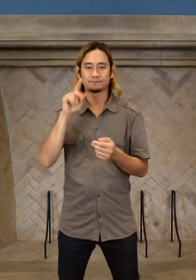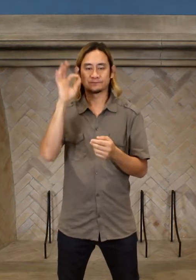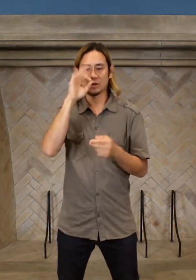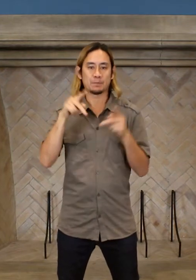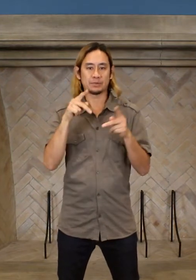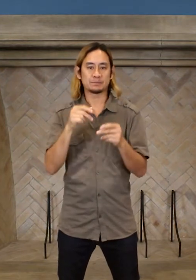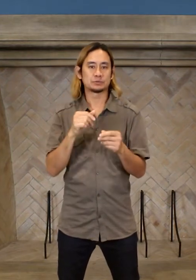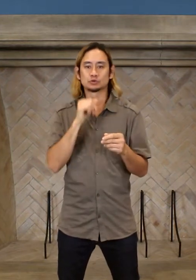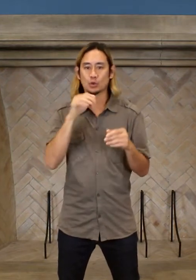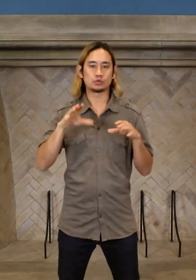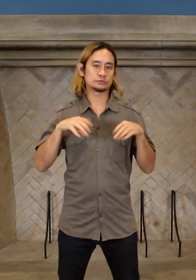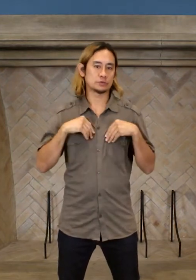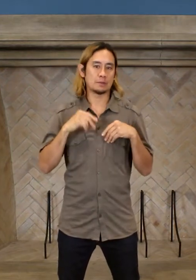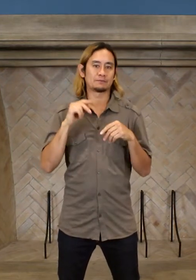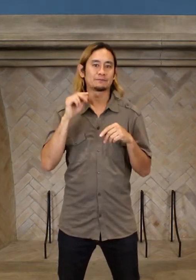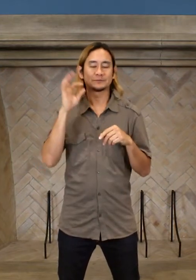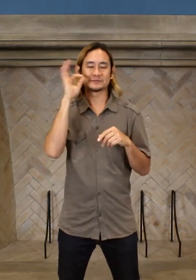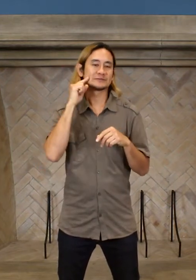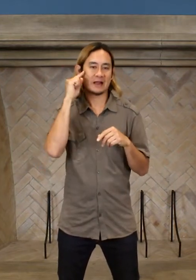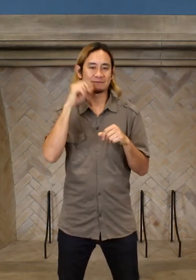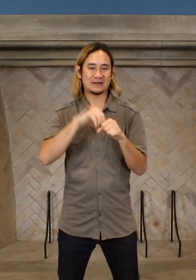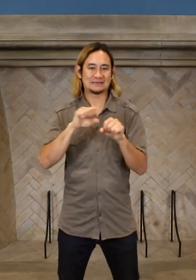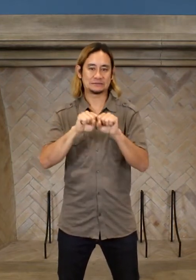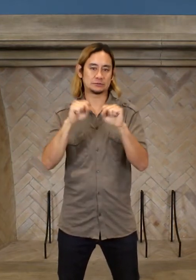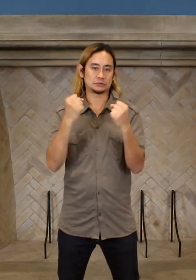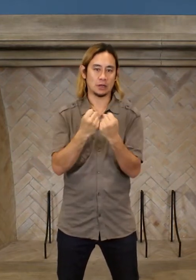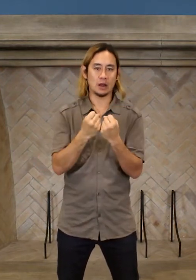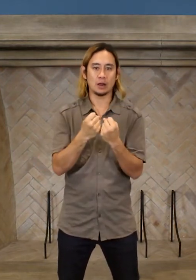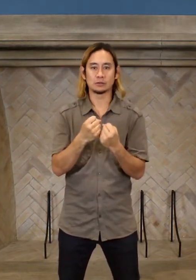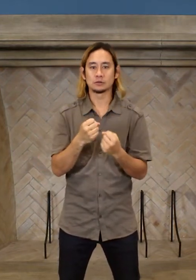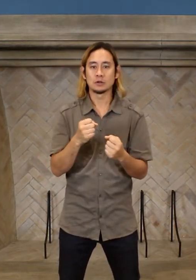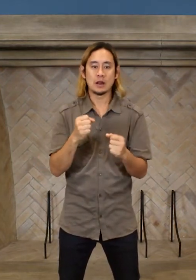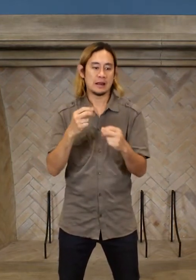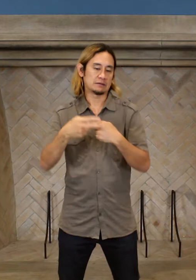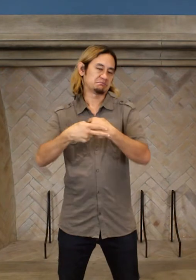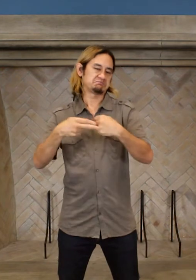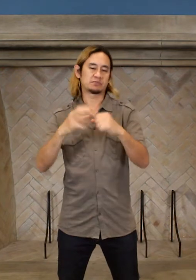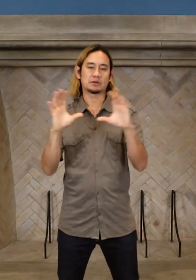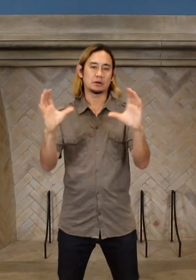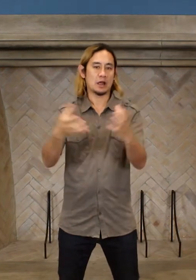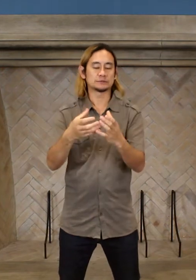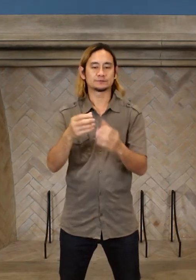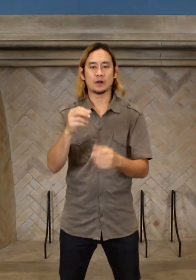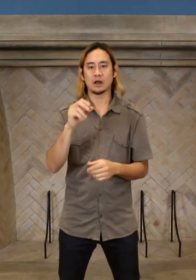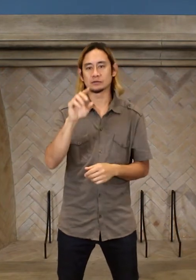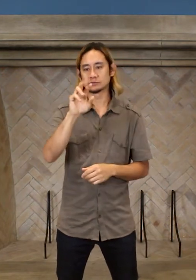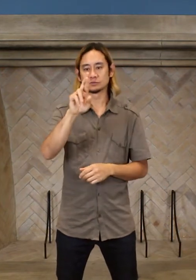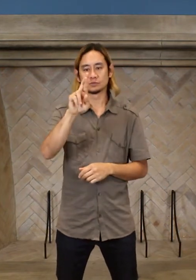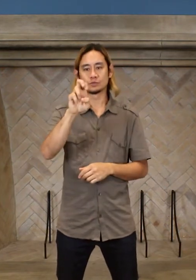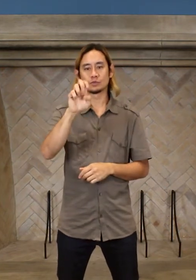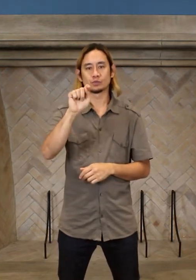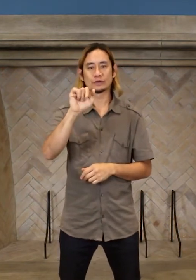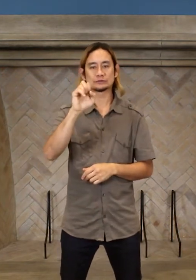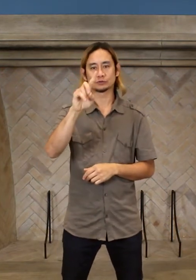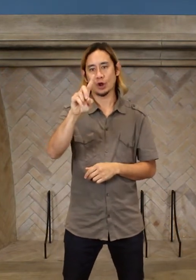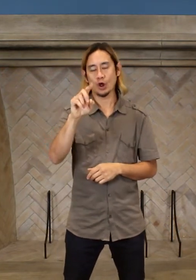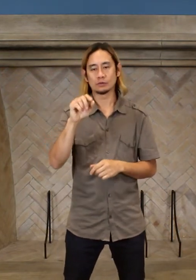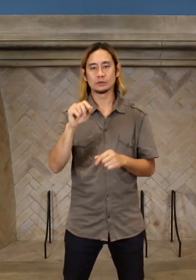I learned that Filipino people did not accept deaf people in their society. they labeled them and classified them as